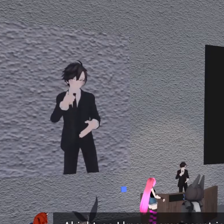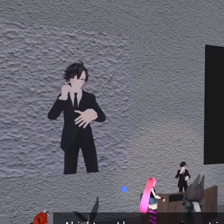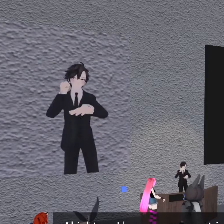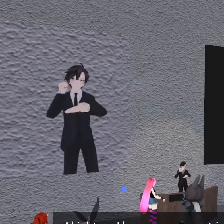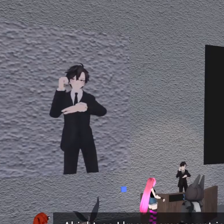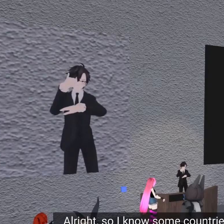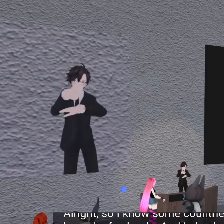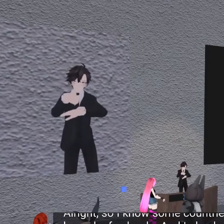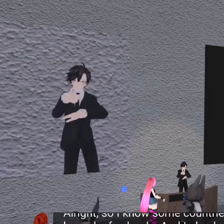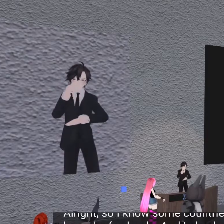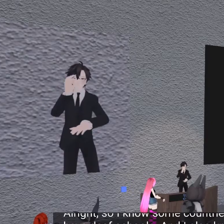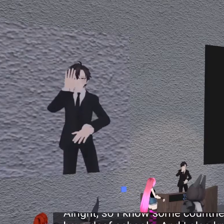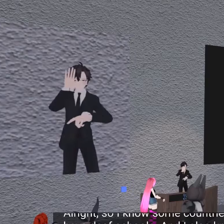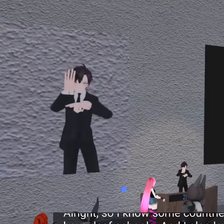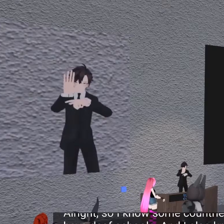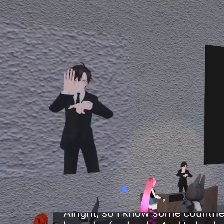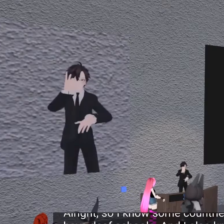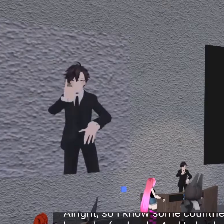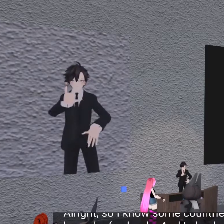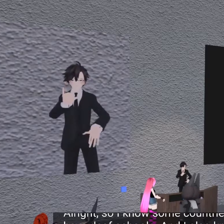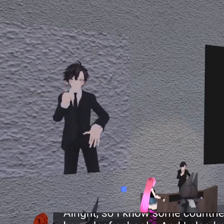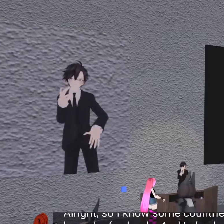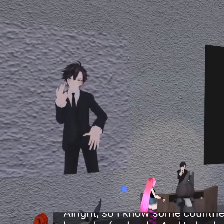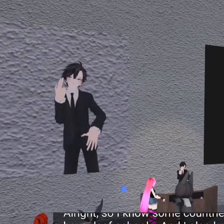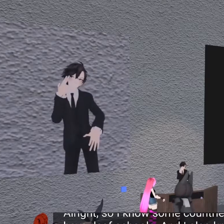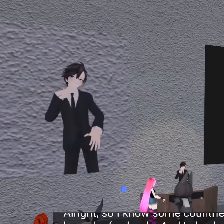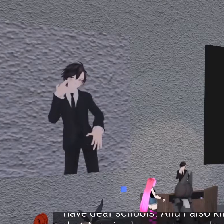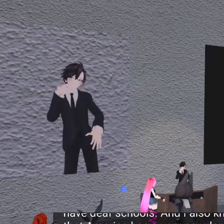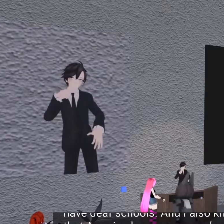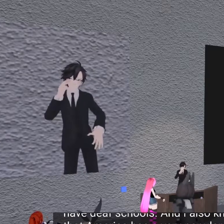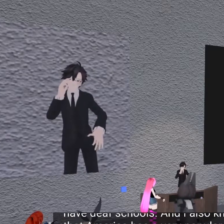Connecticut, and it's the School for the Deaf and the Blind.